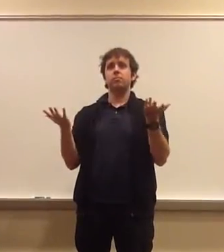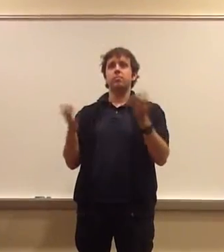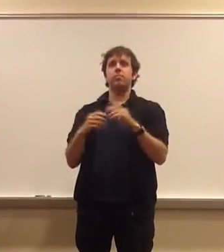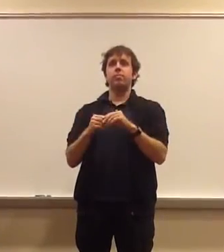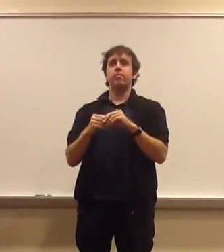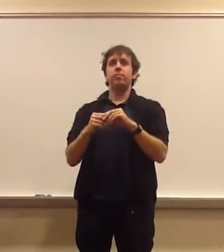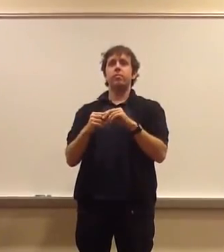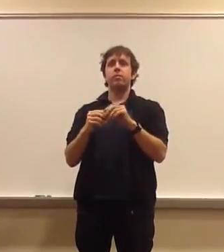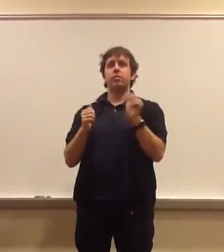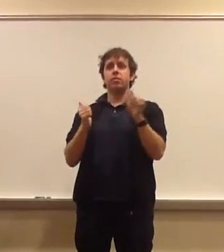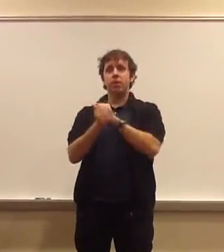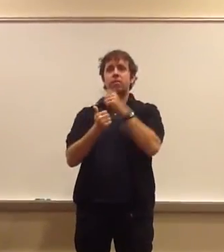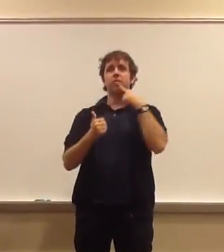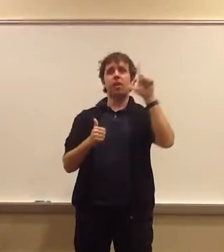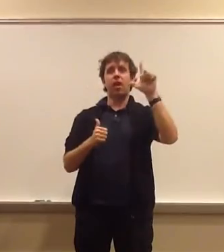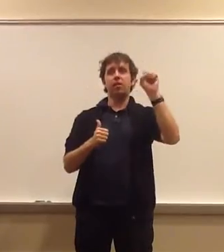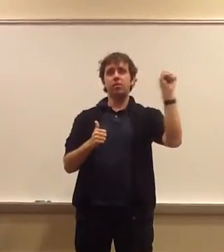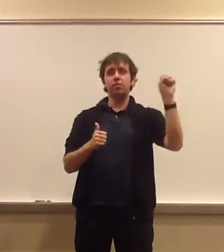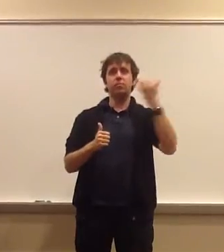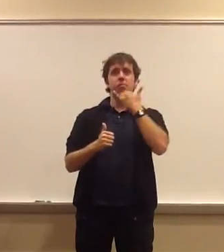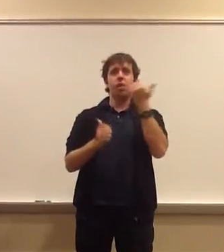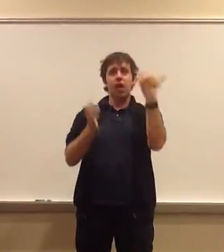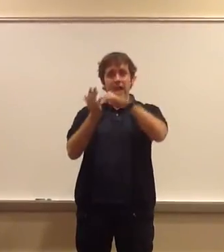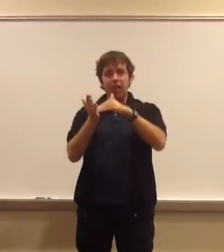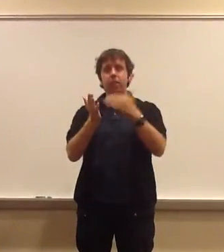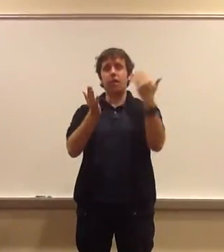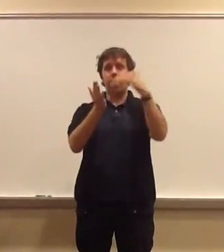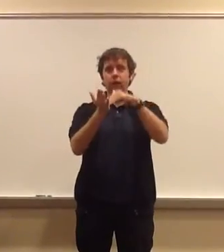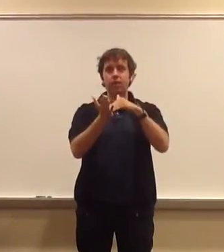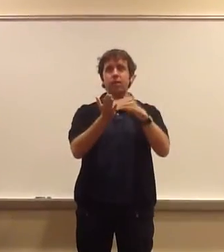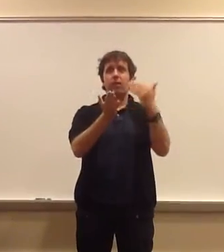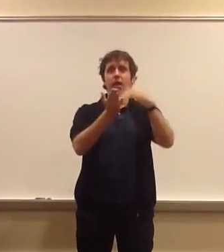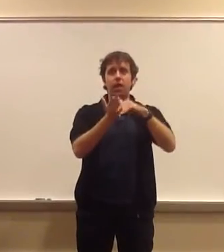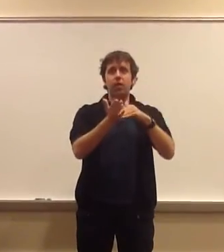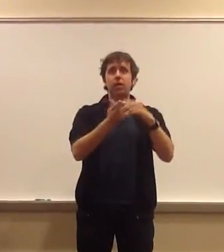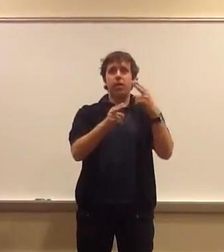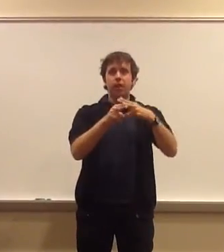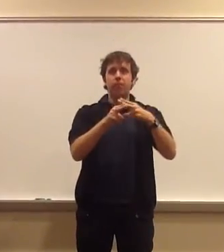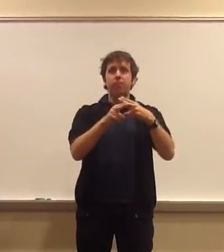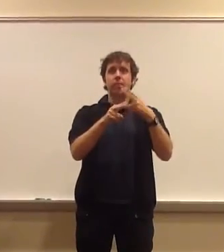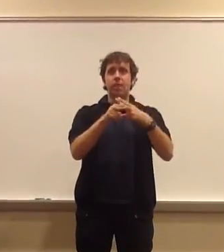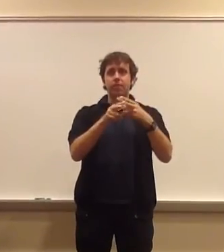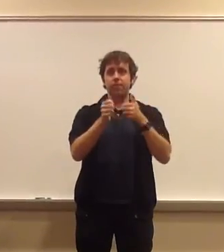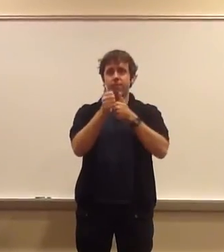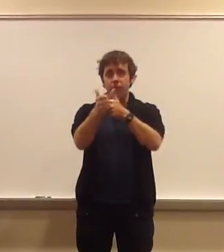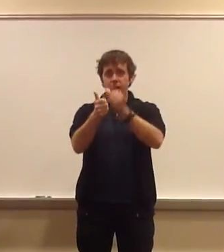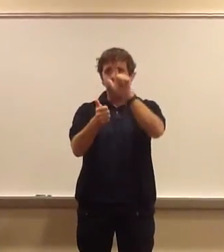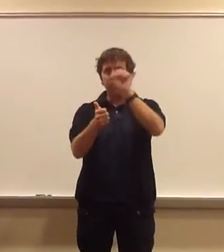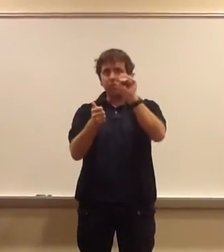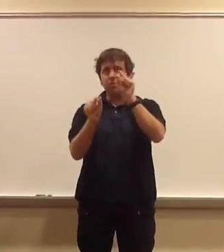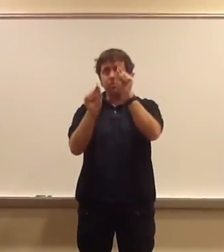thing. This is my grandson. He was very sick. And I told Lutheran Social Services that I did not want